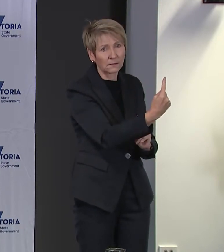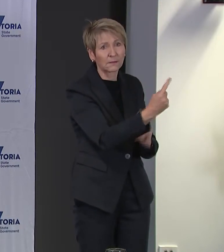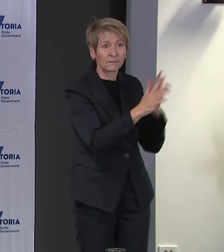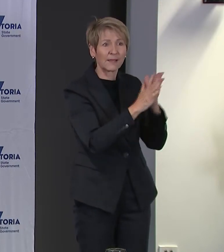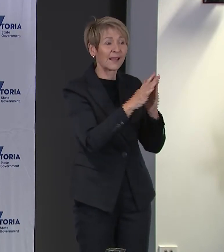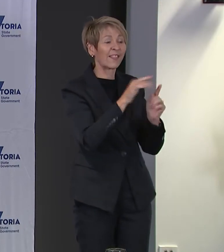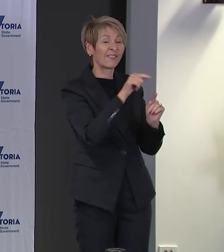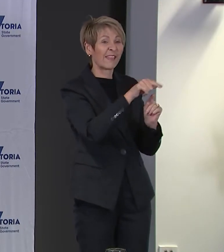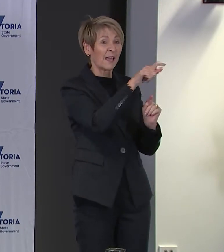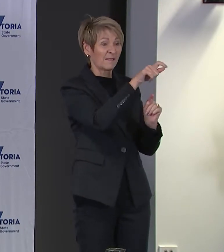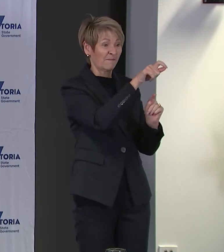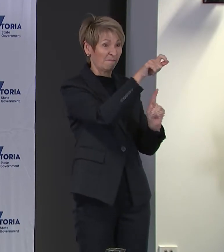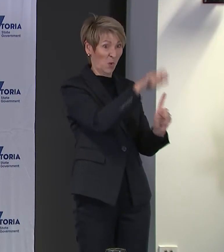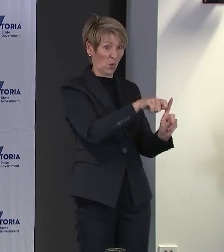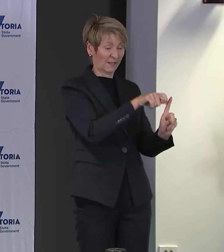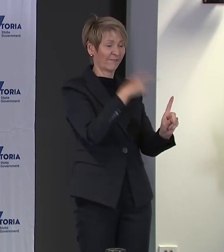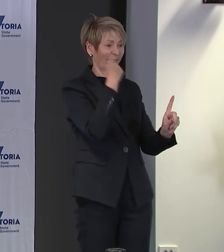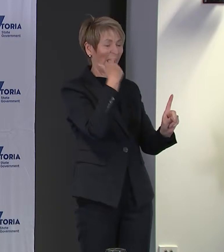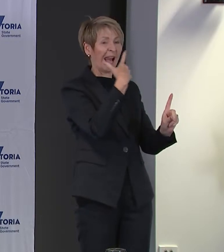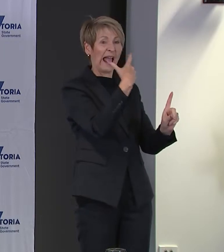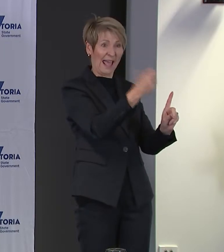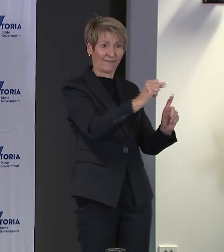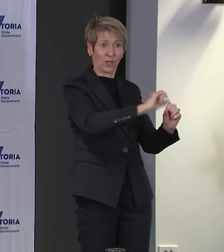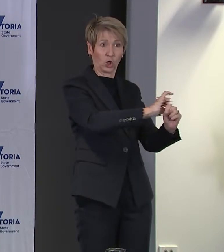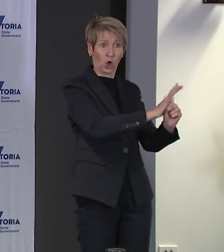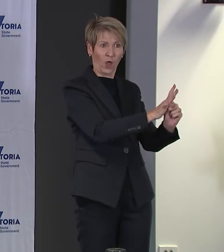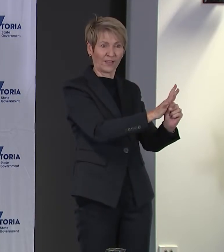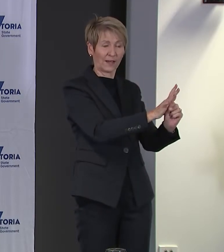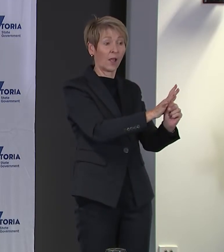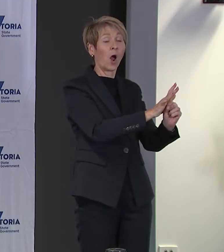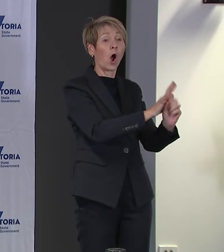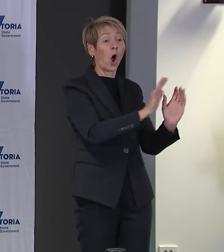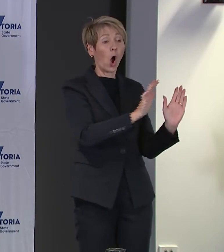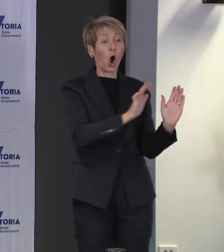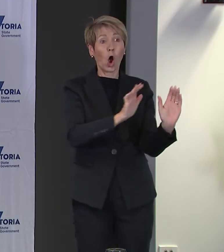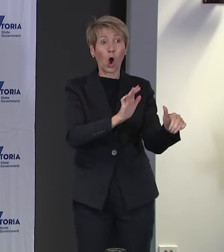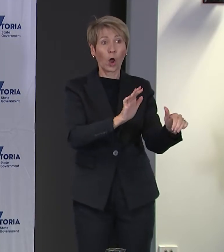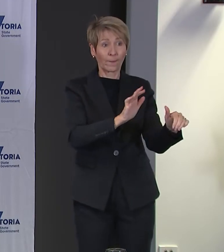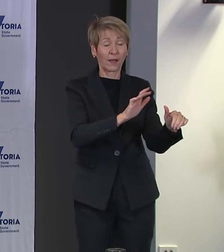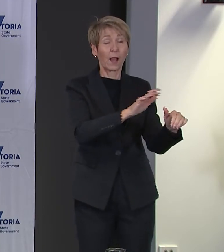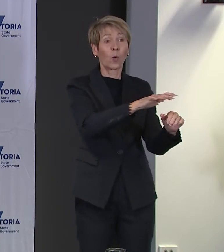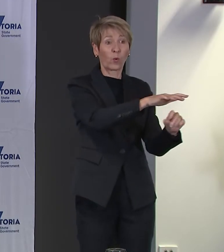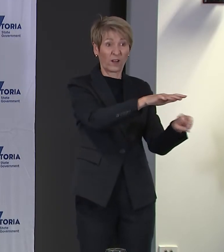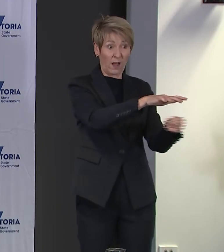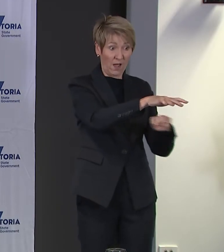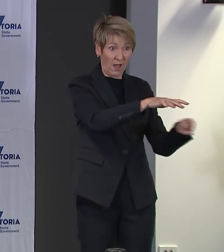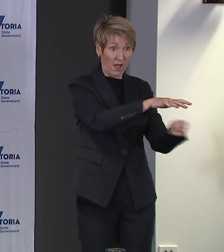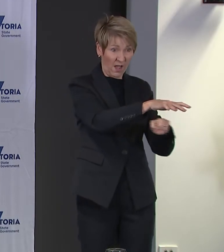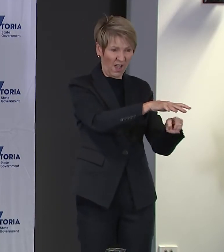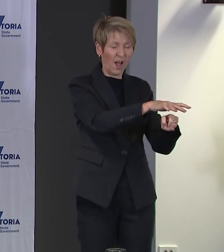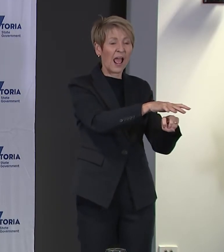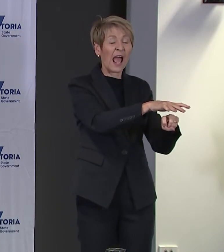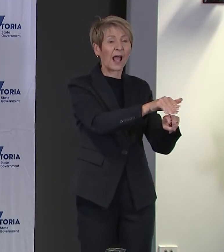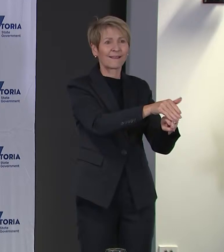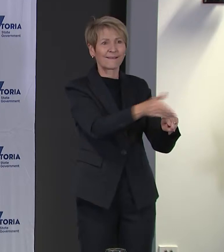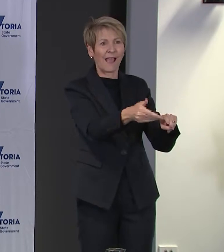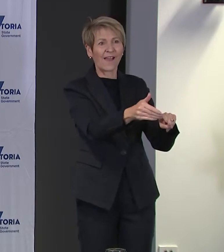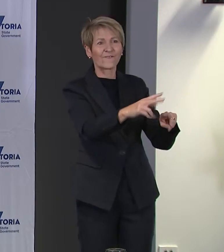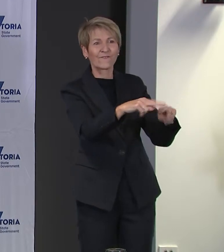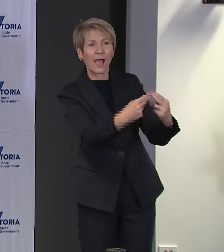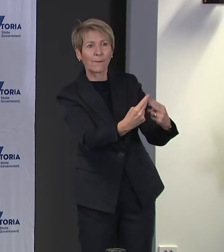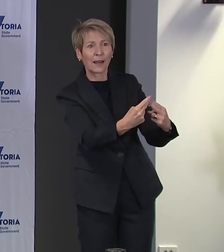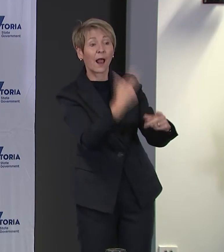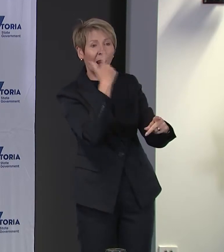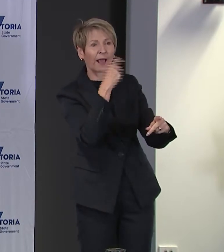member of the first positive case is now active. Again, a primary close contact. There's no further exposure